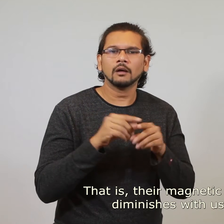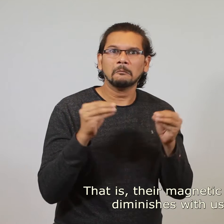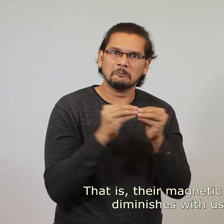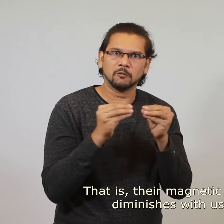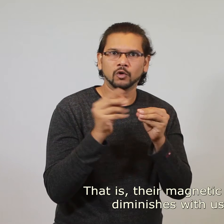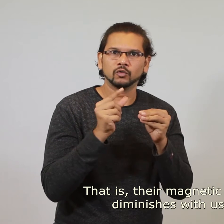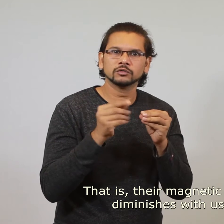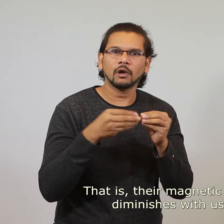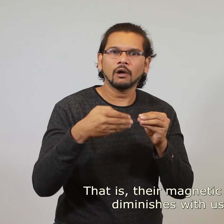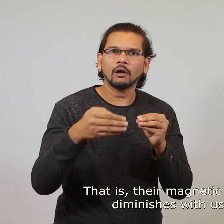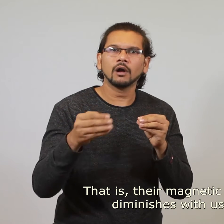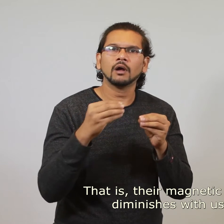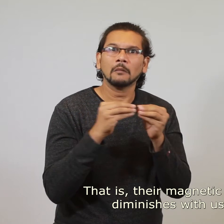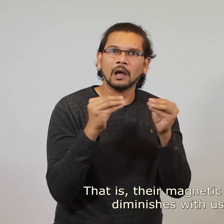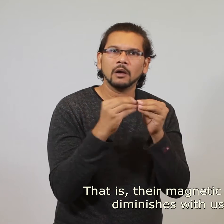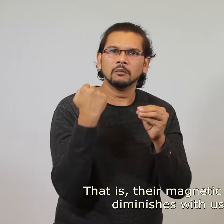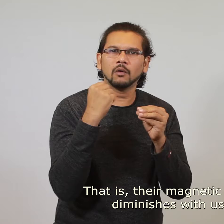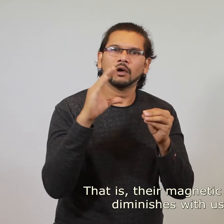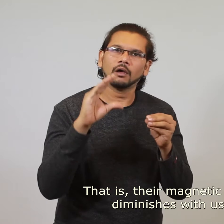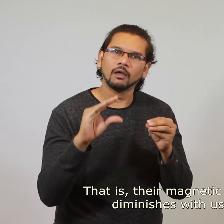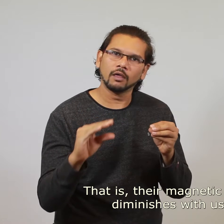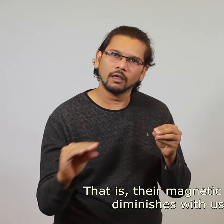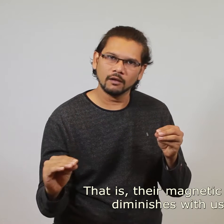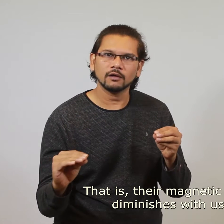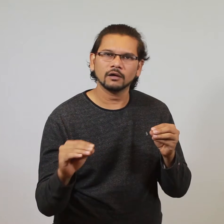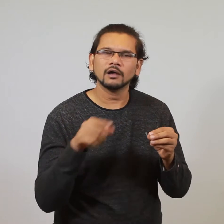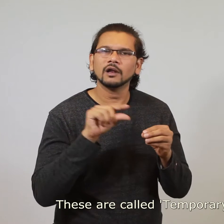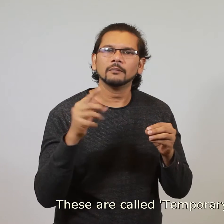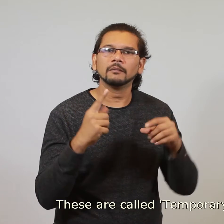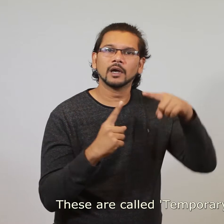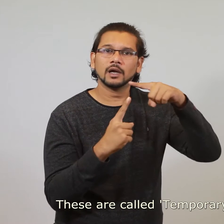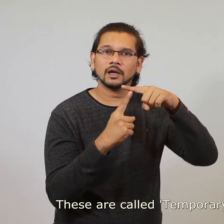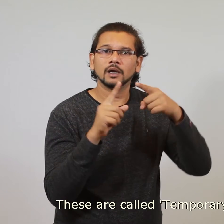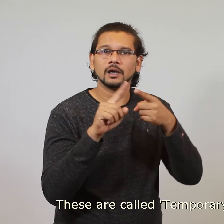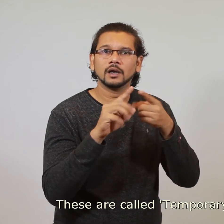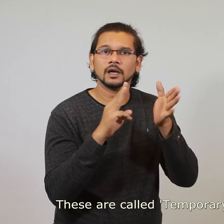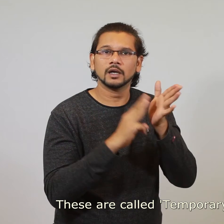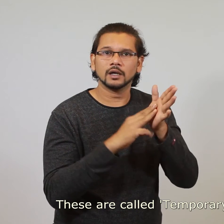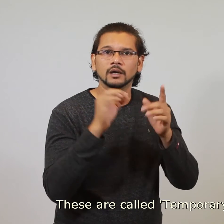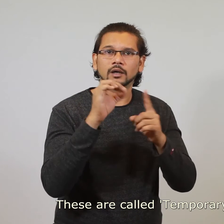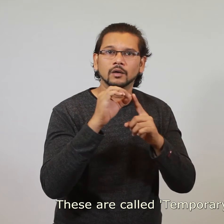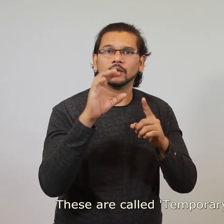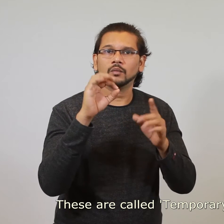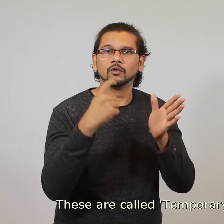That is, their magnetic power diminishes with use. These are called temporary